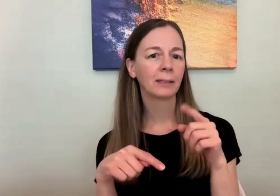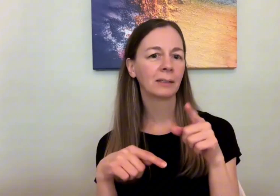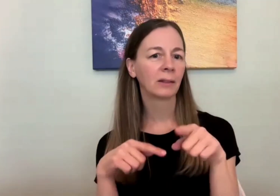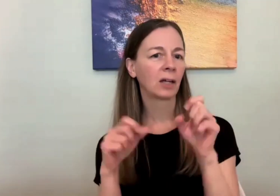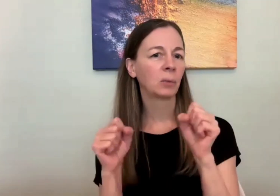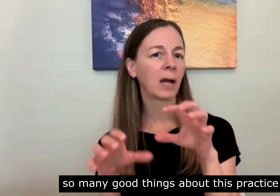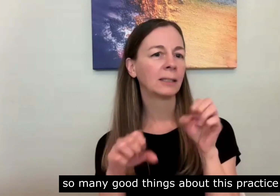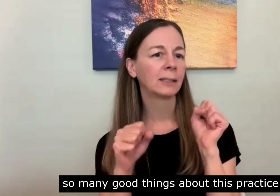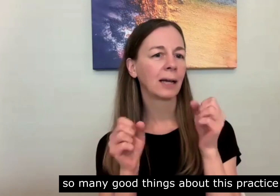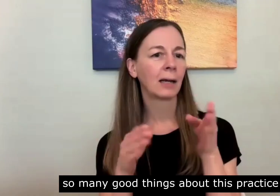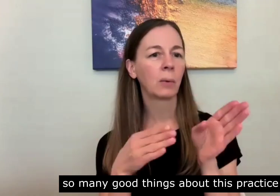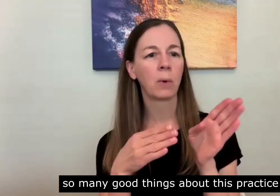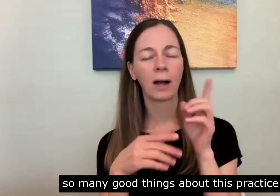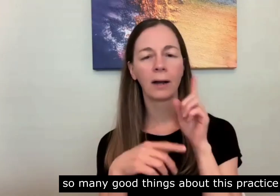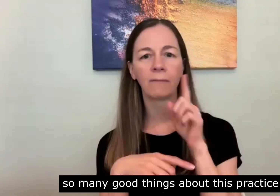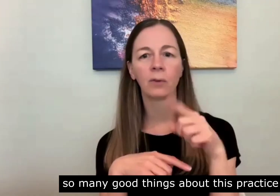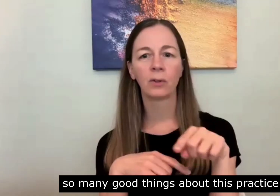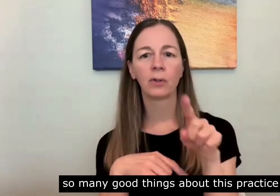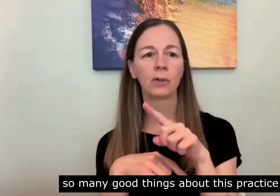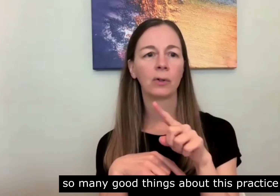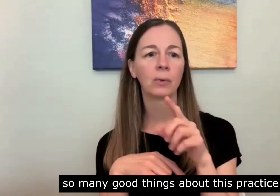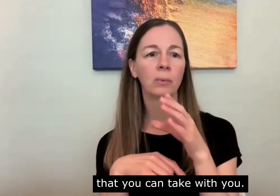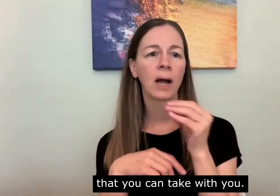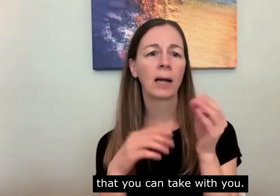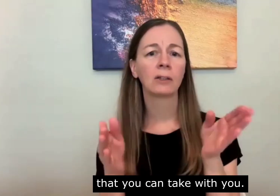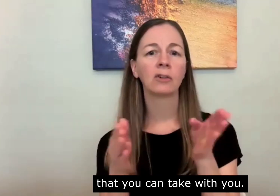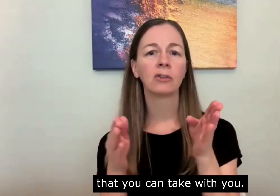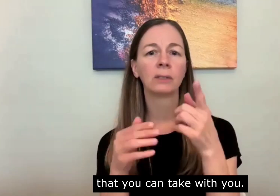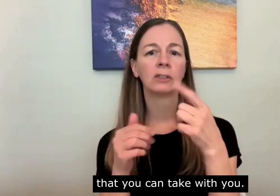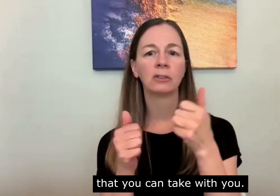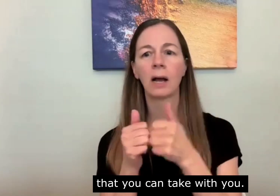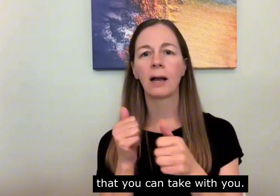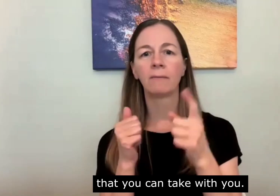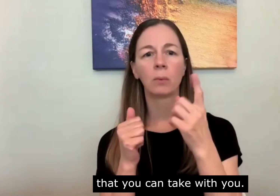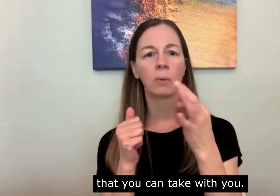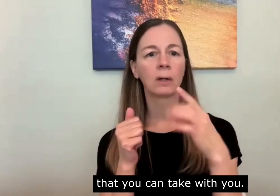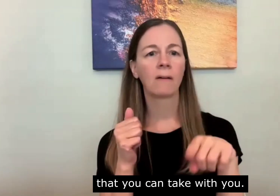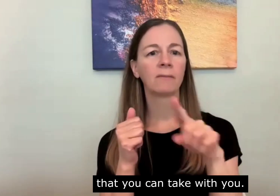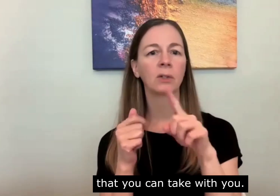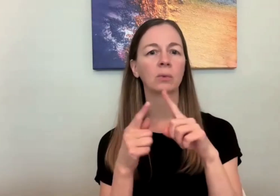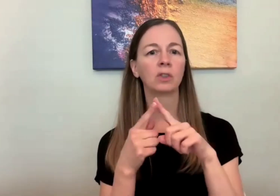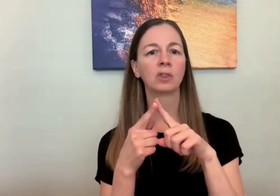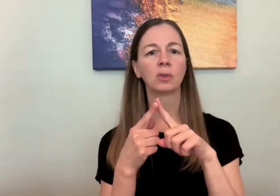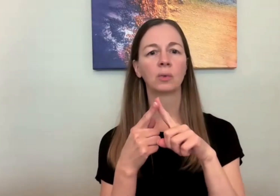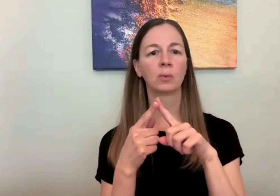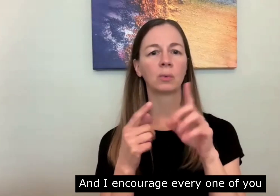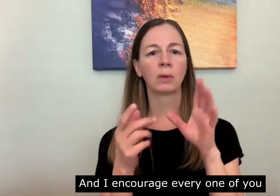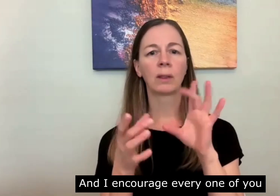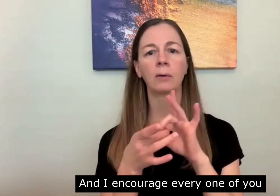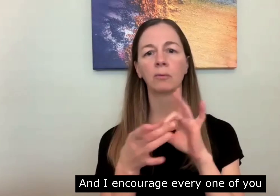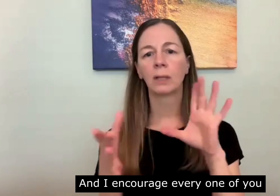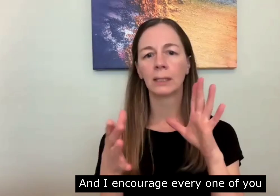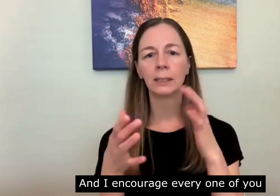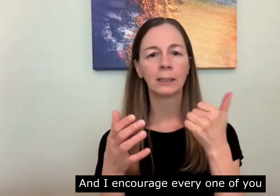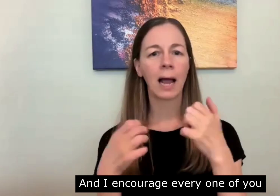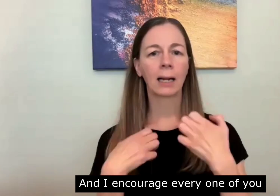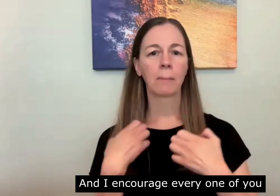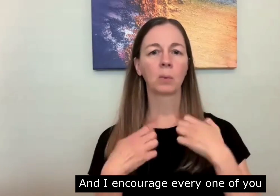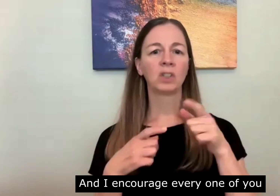So many good things about this practice that you can take with you. And I encourage every one of you